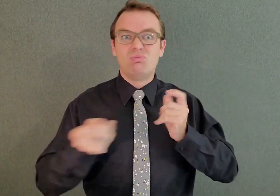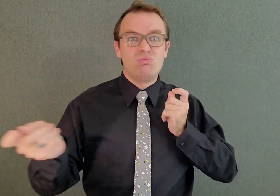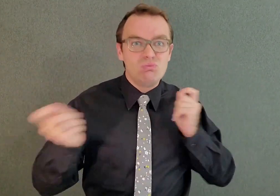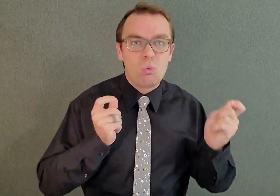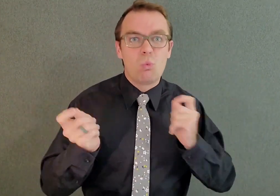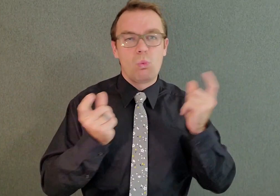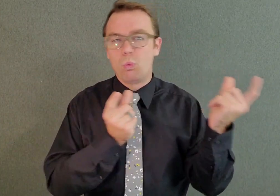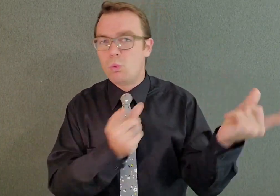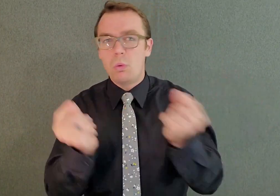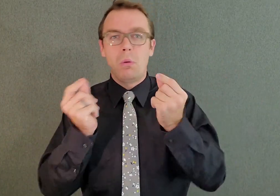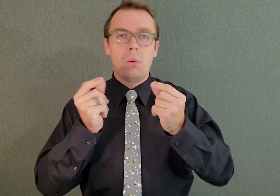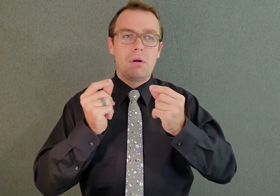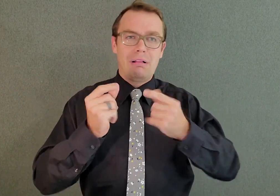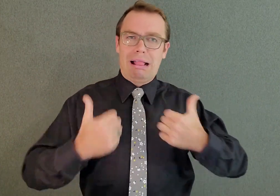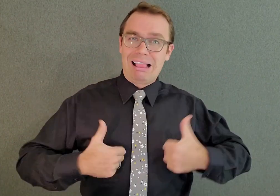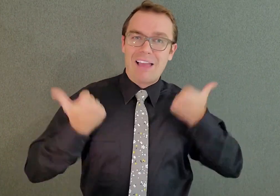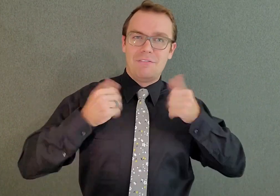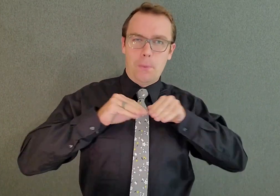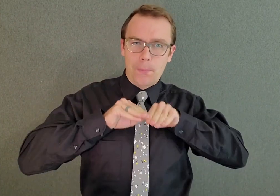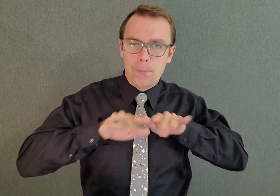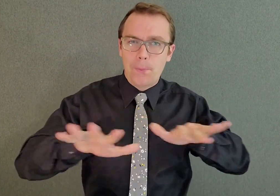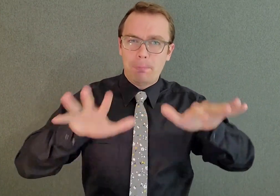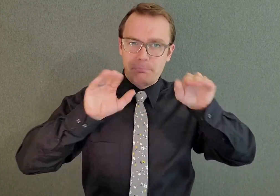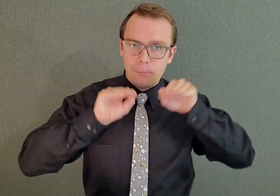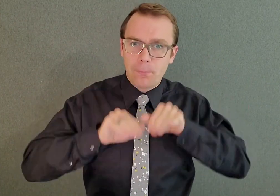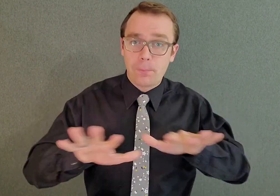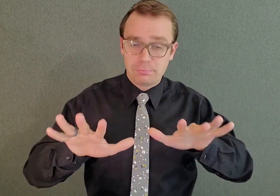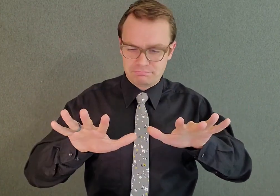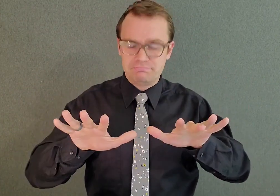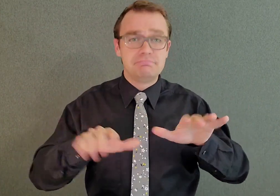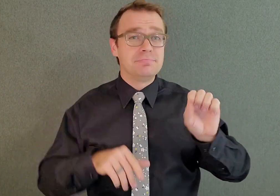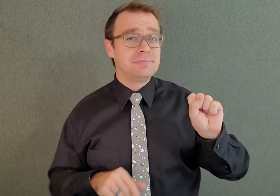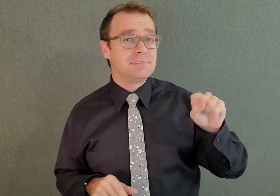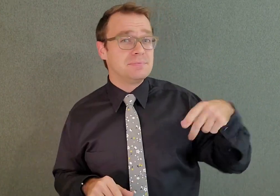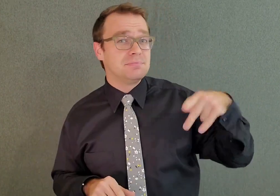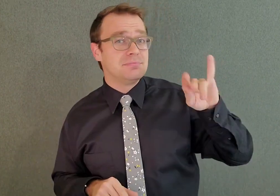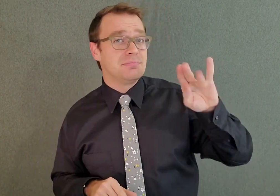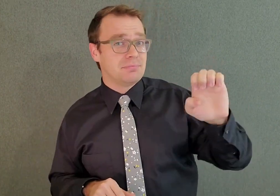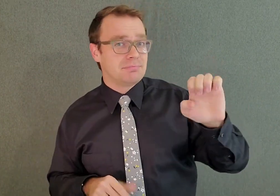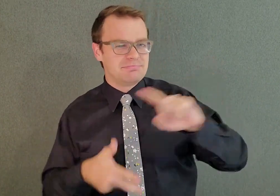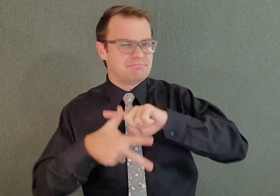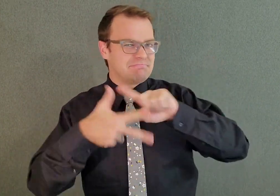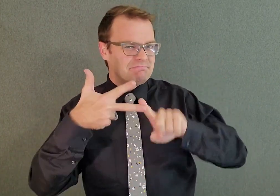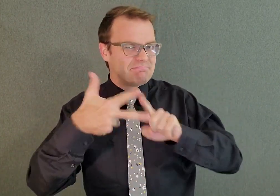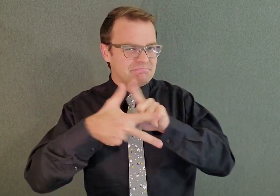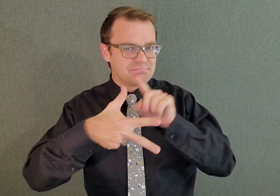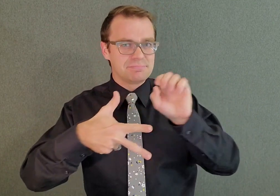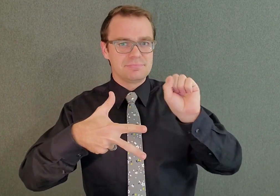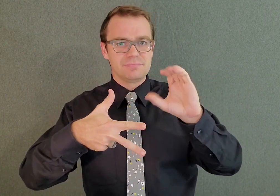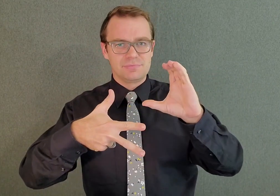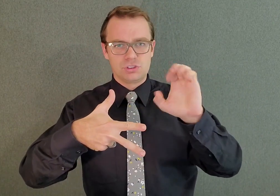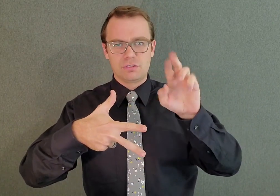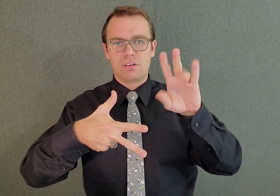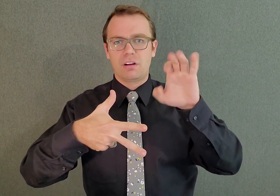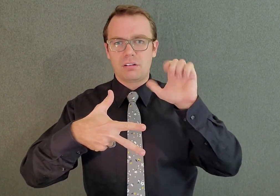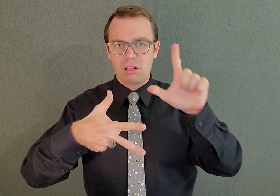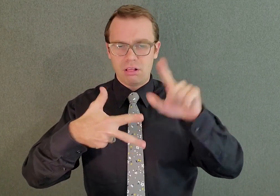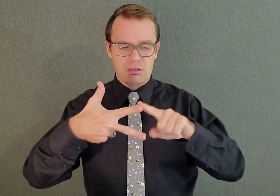pain. There are several parts to the spine that you need to be aware of. They are called the cervical, thoracic,